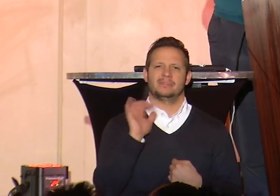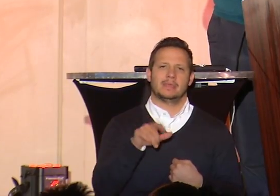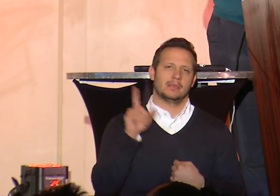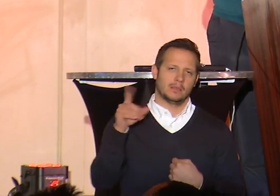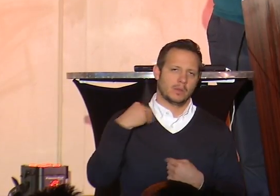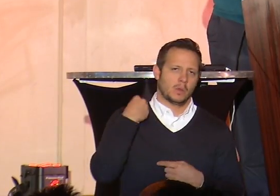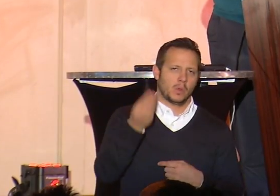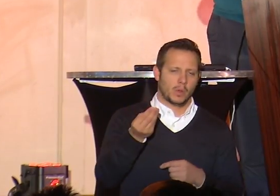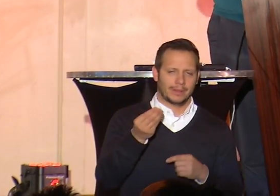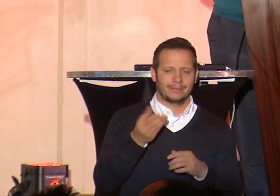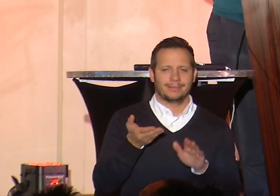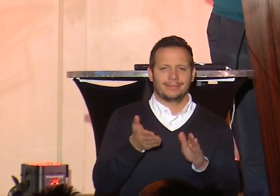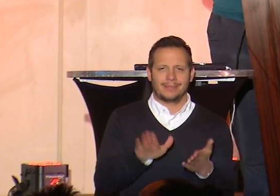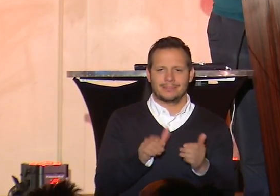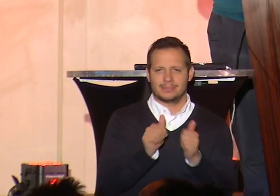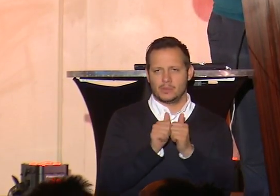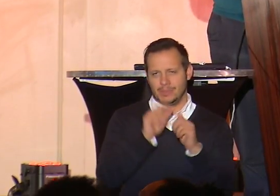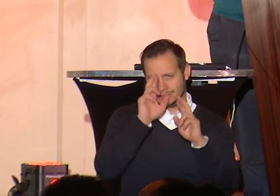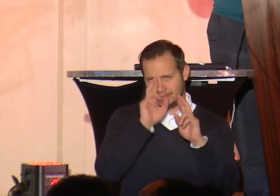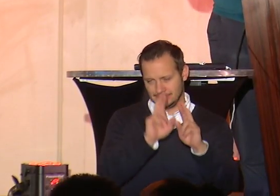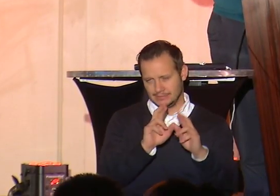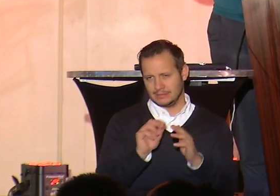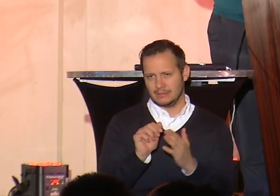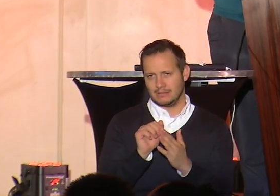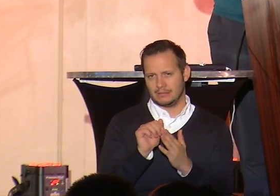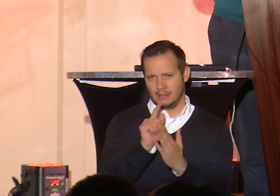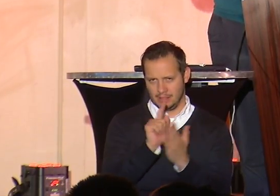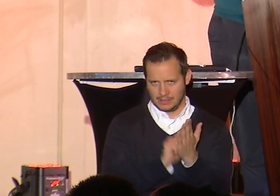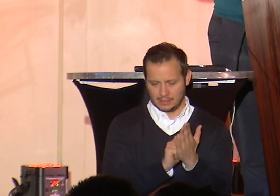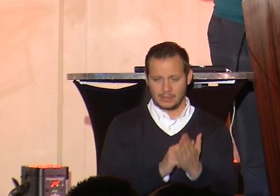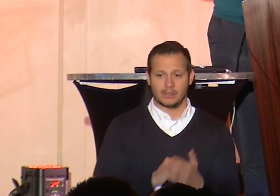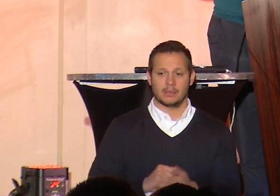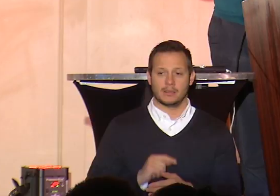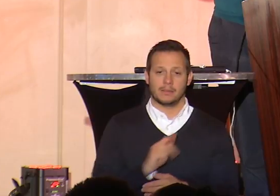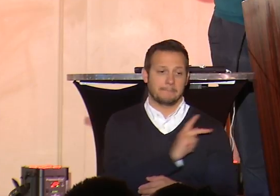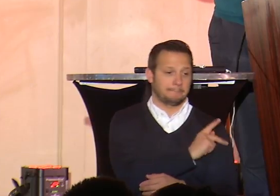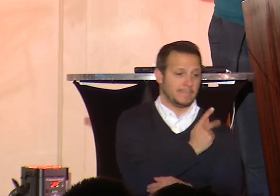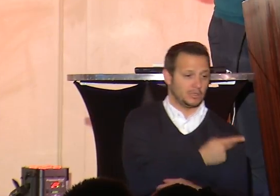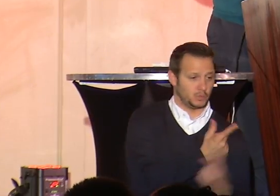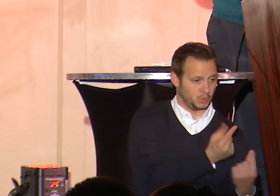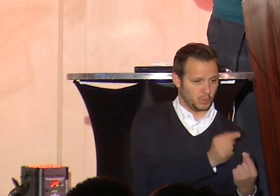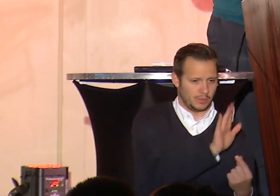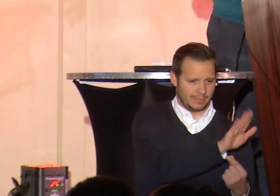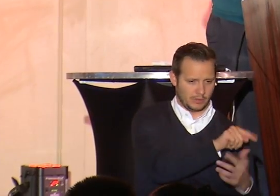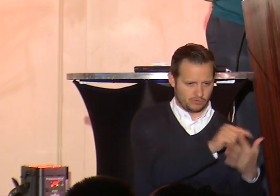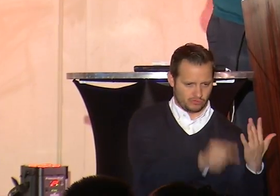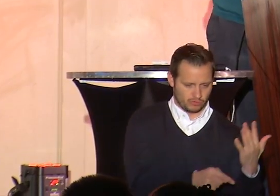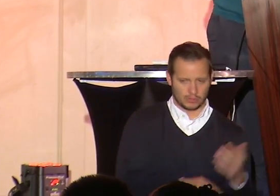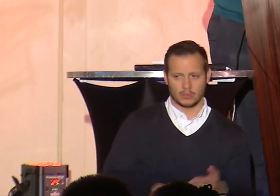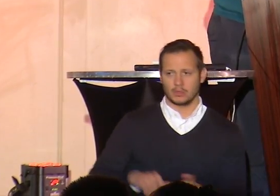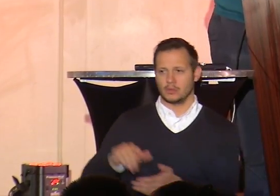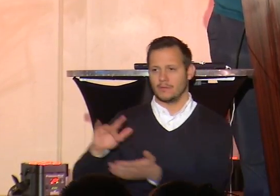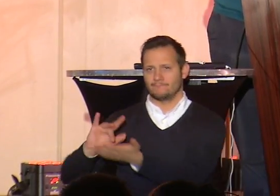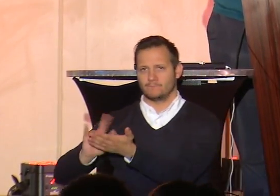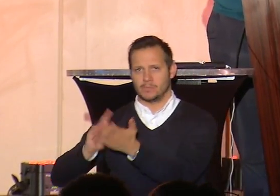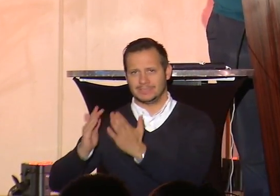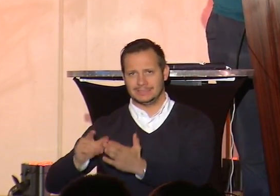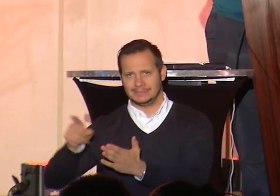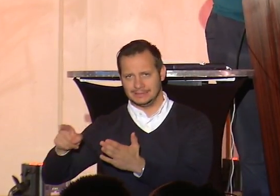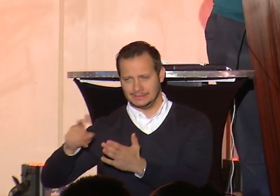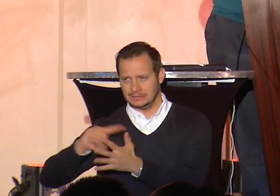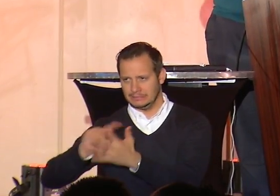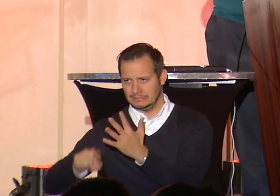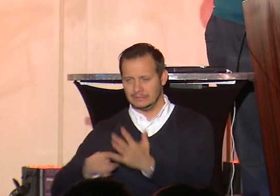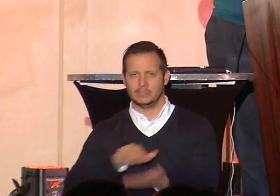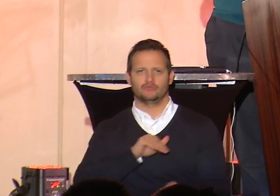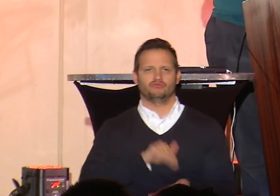Death with Dignity Act is. It's about what the patient has to do, what the pharmacist has to do, and what the doctor has to do. And there